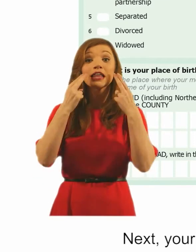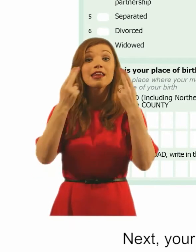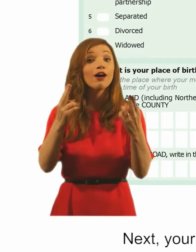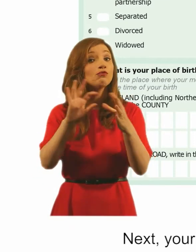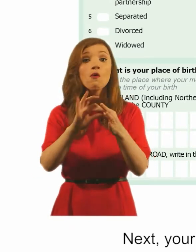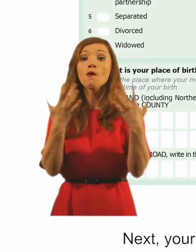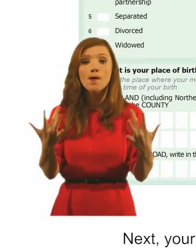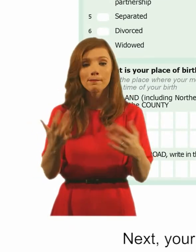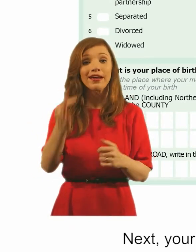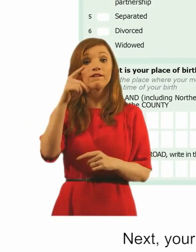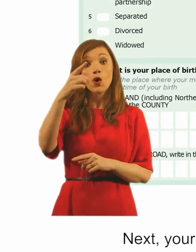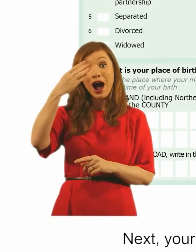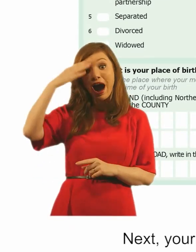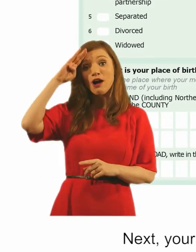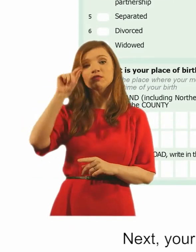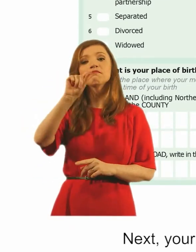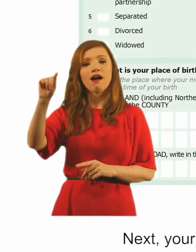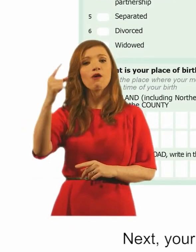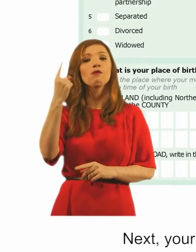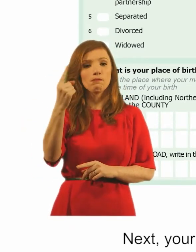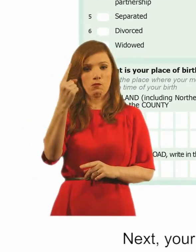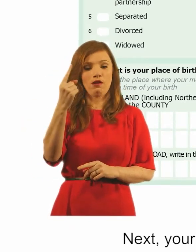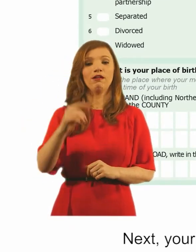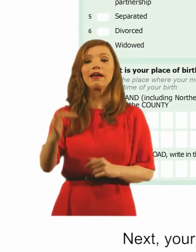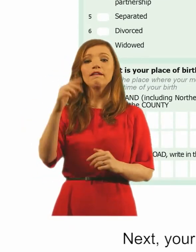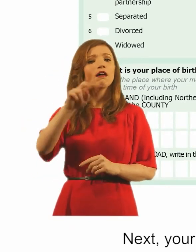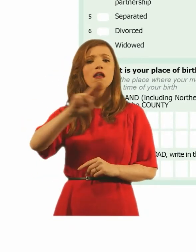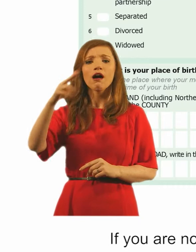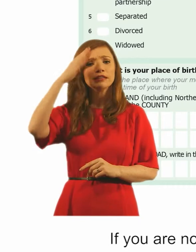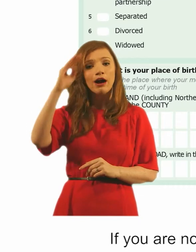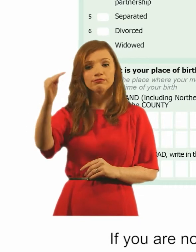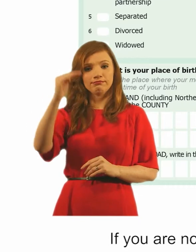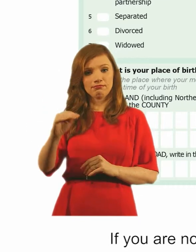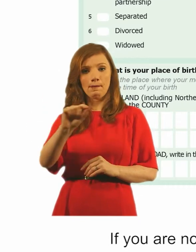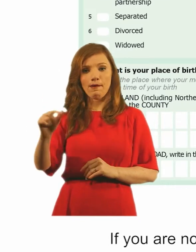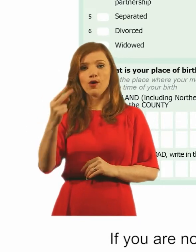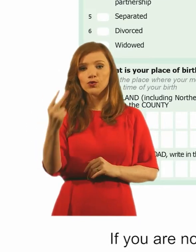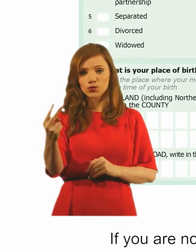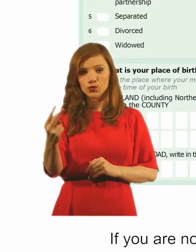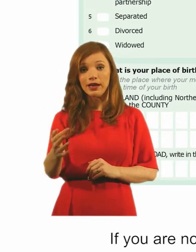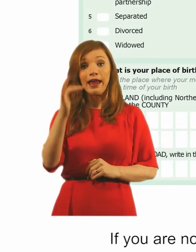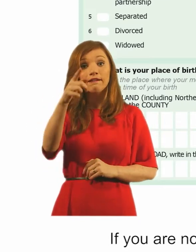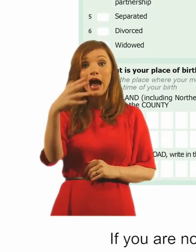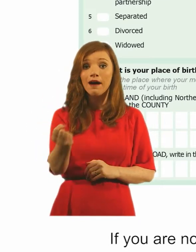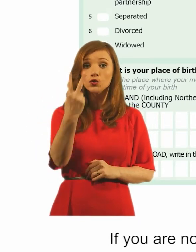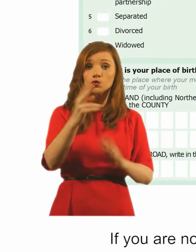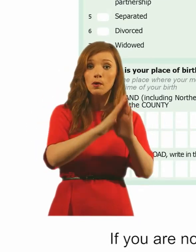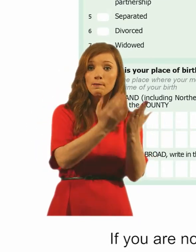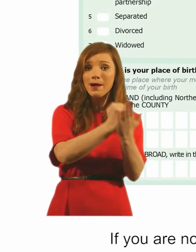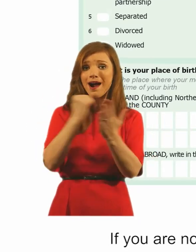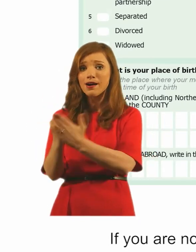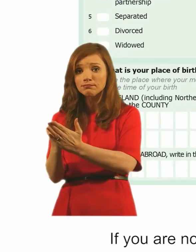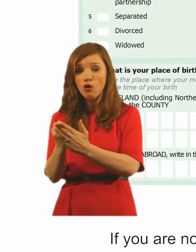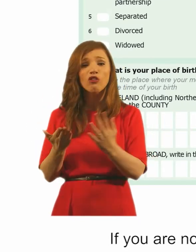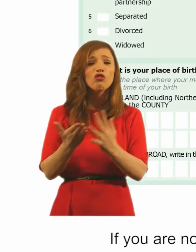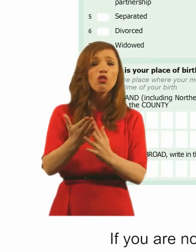Next, your nationality. If you are Irish, simply mark box 1. If you are not Irish, mark box 2 and